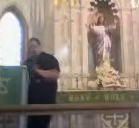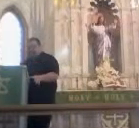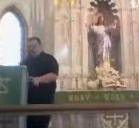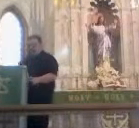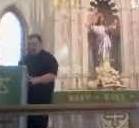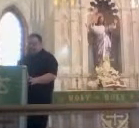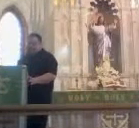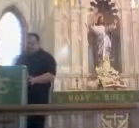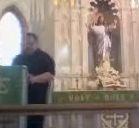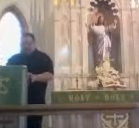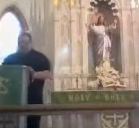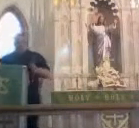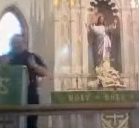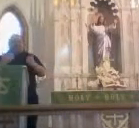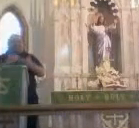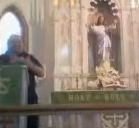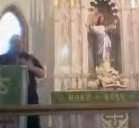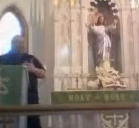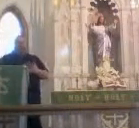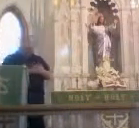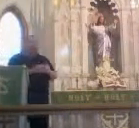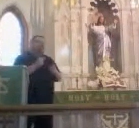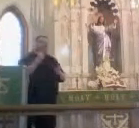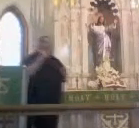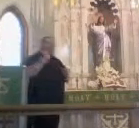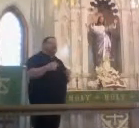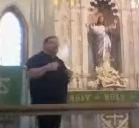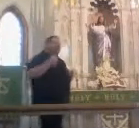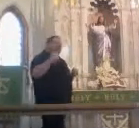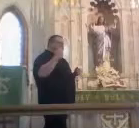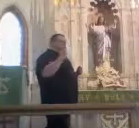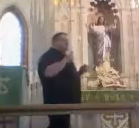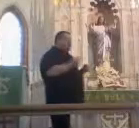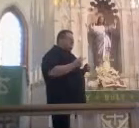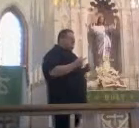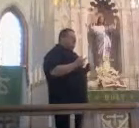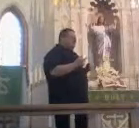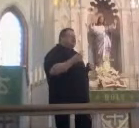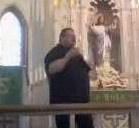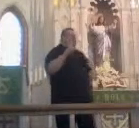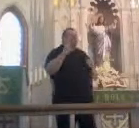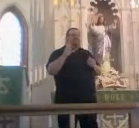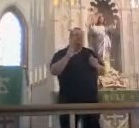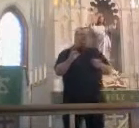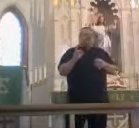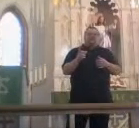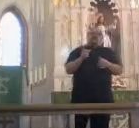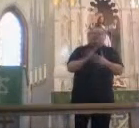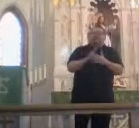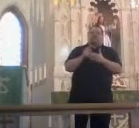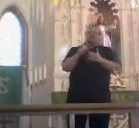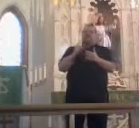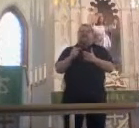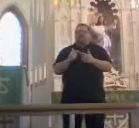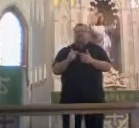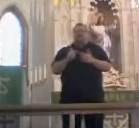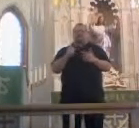Old Testament reading today. Now let's set the context. We're looking at 1 Kings chapter 19. To set the context of 1 Kings 19,